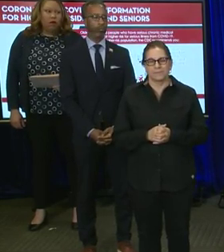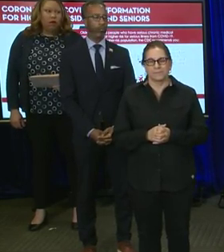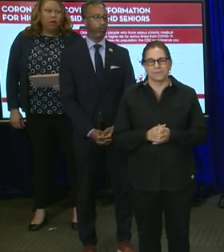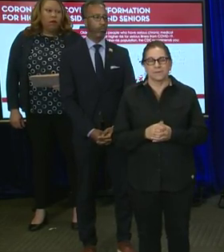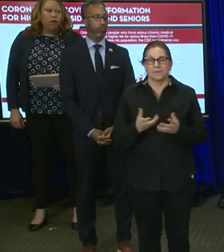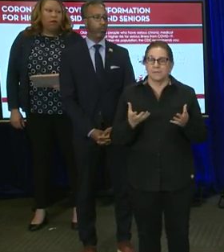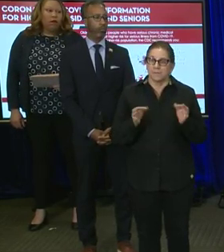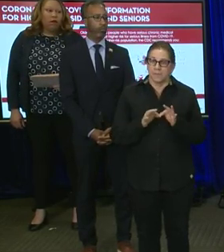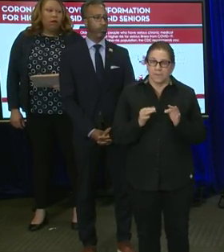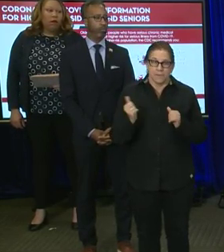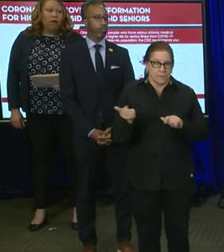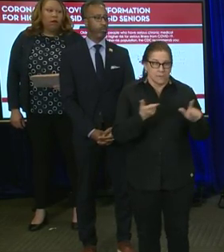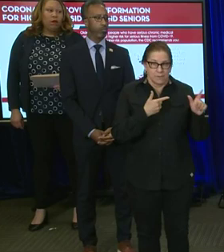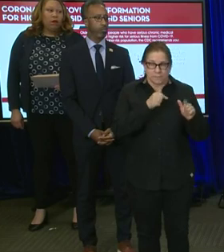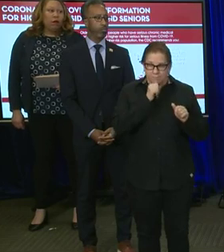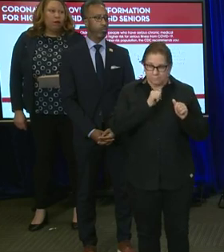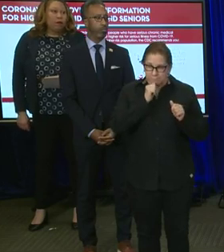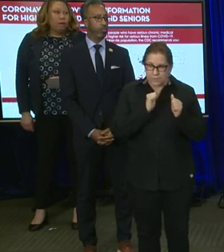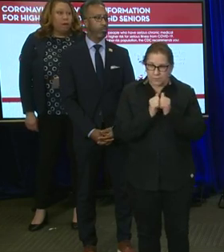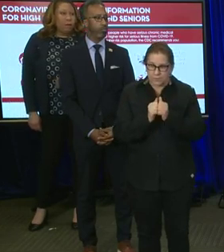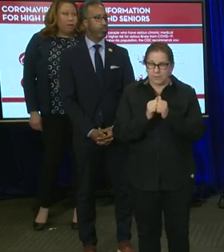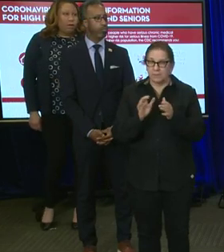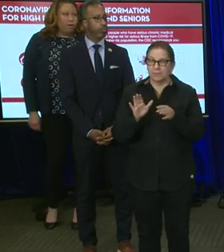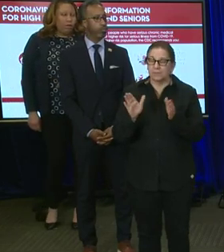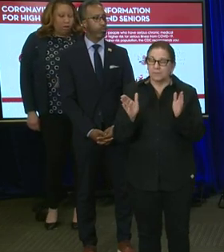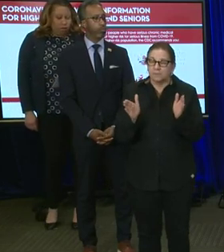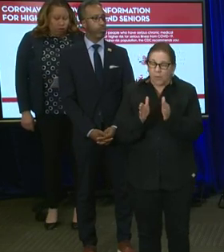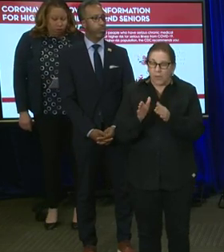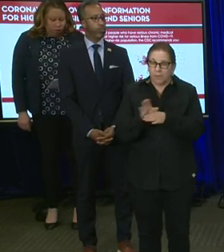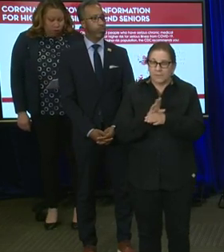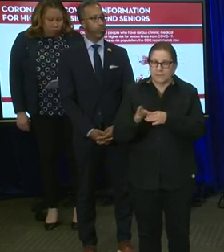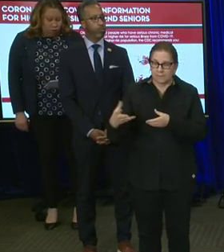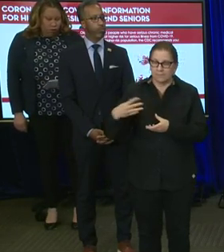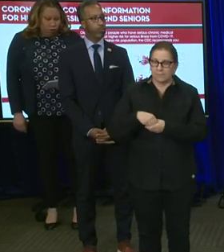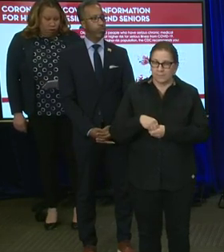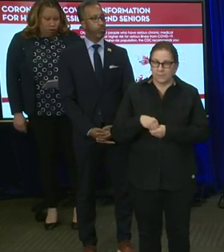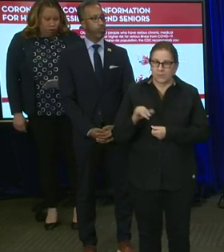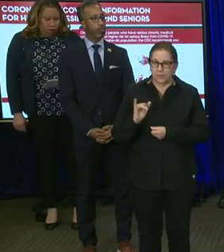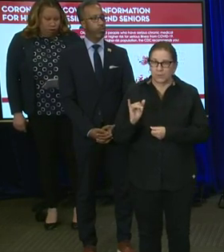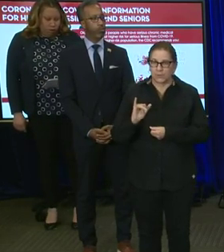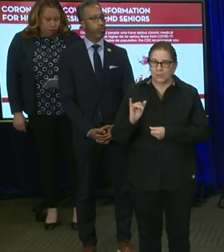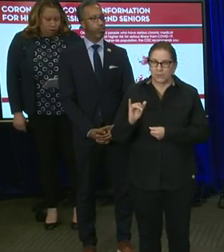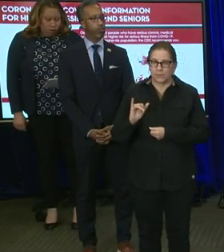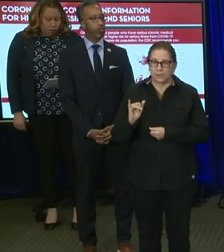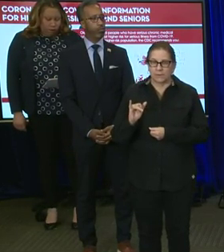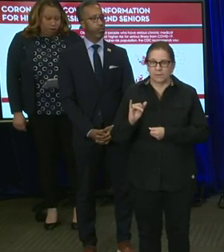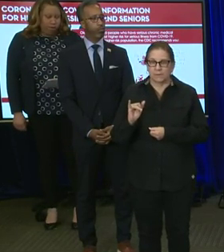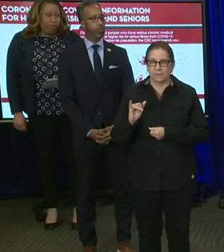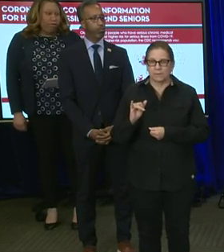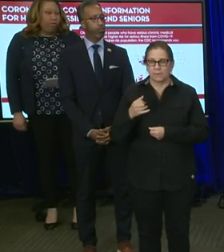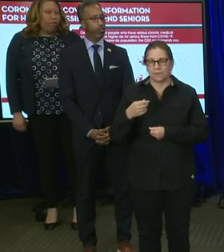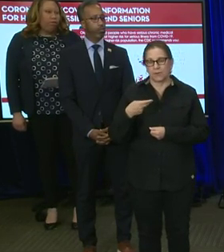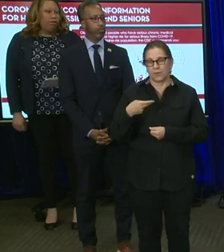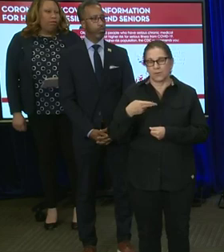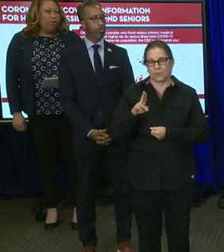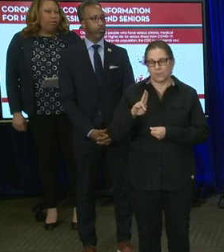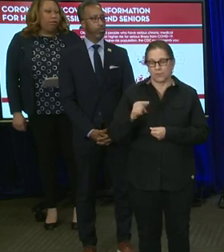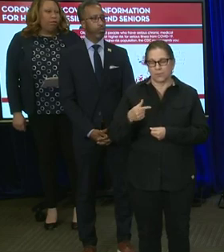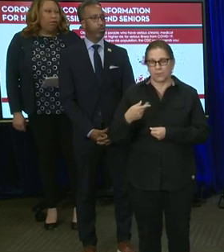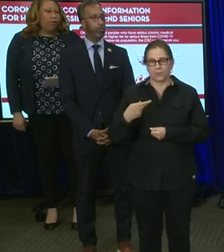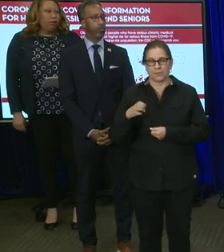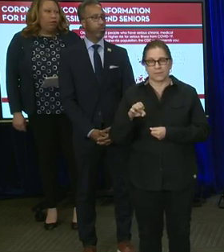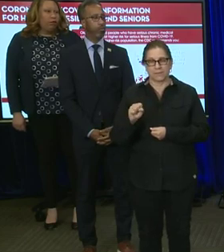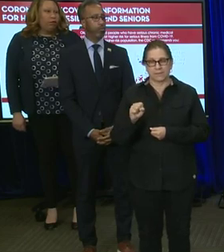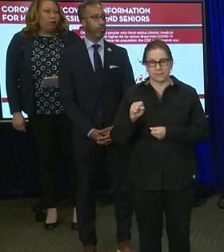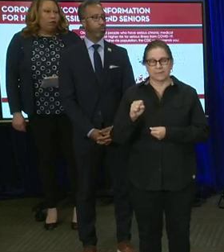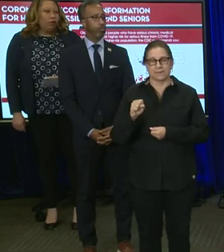business community. I want to bring up Director Unique Morris-Hughes of the Department of Employment Services to talk about how